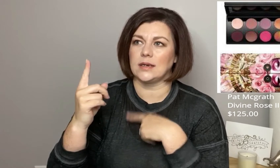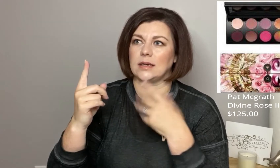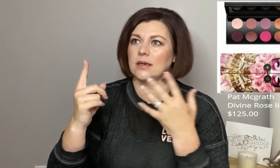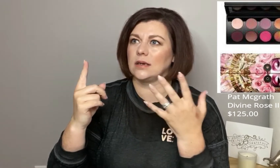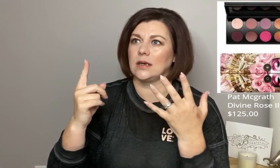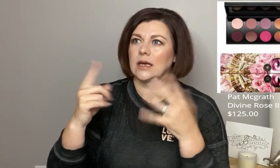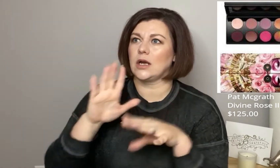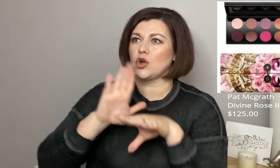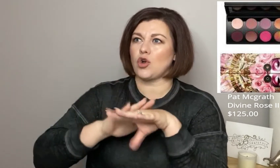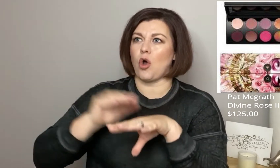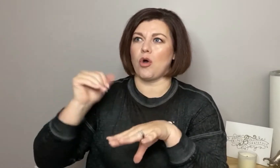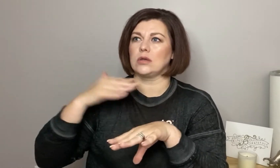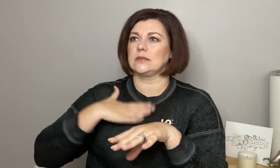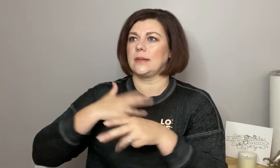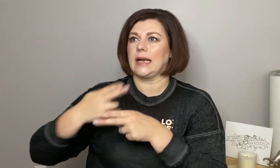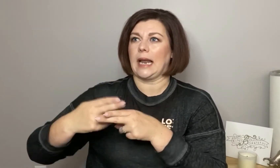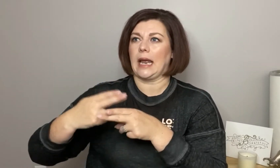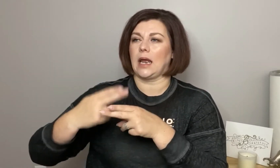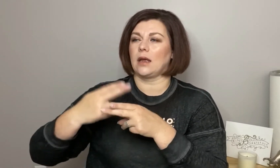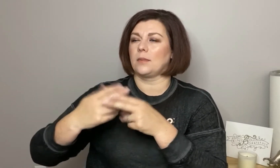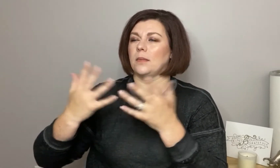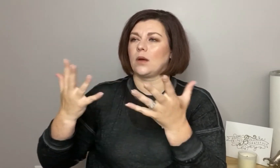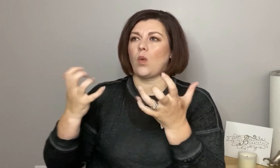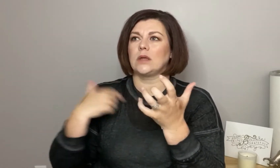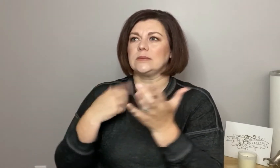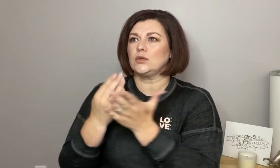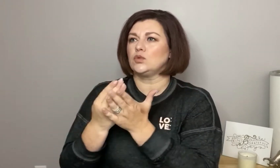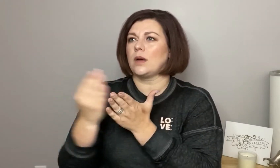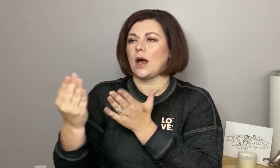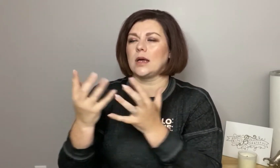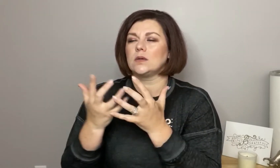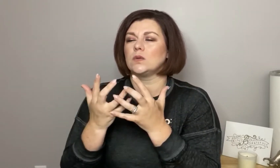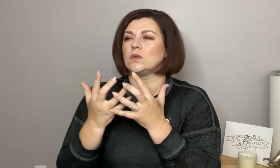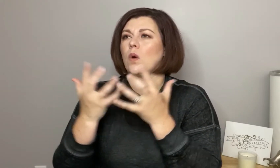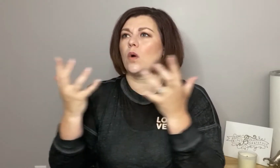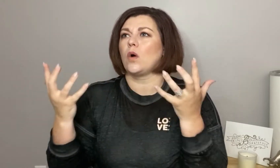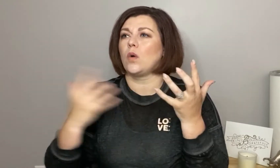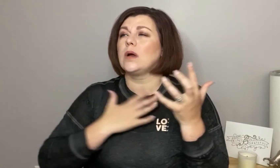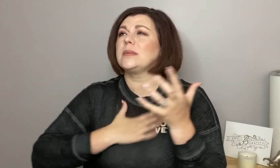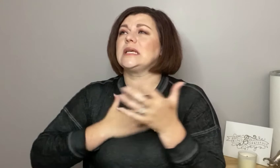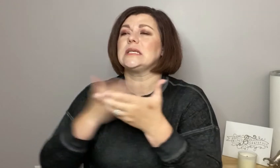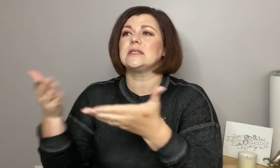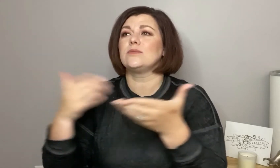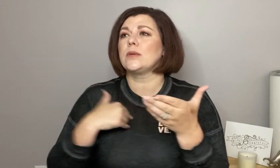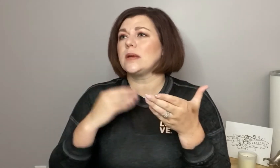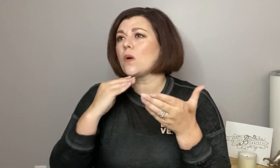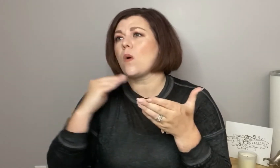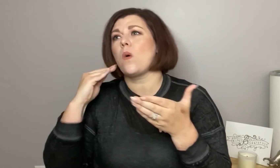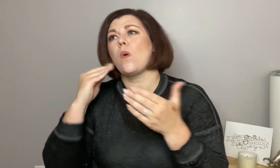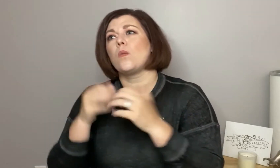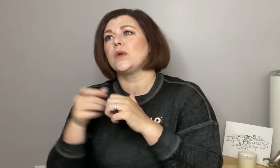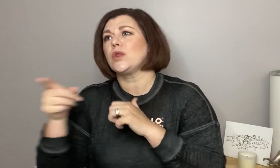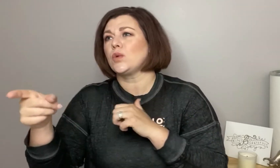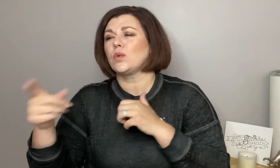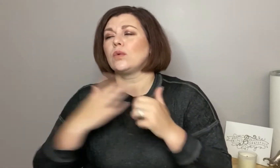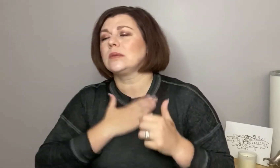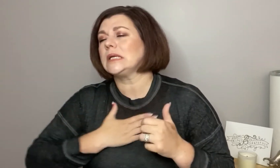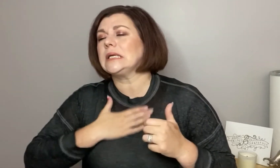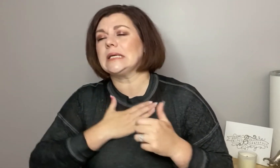guys, it just calls my name. It wants me. It says, please buy me, take me home